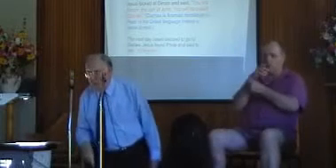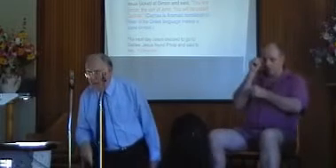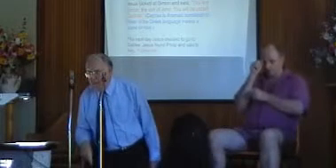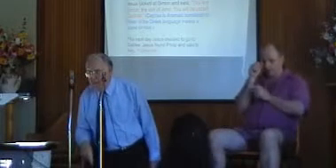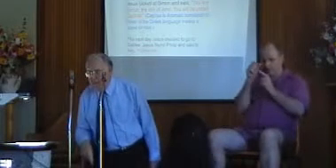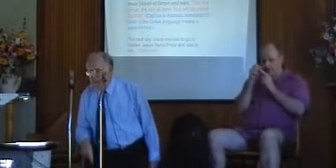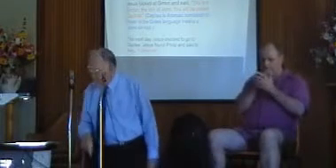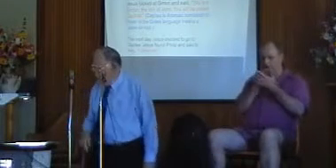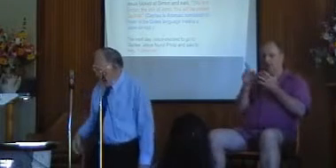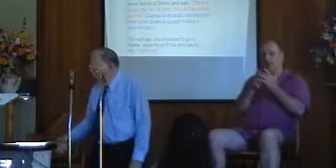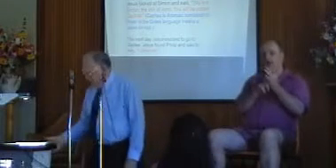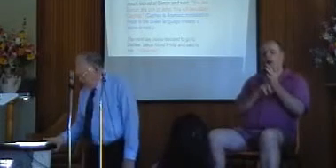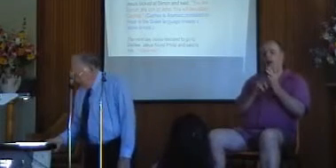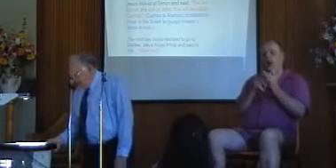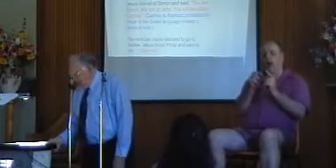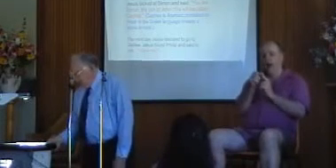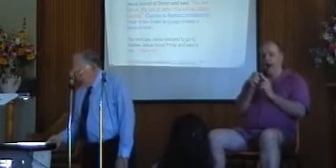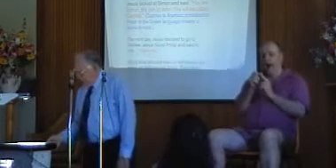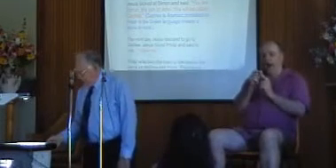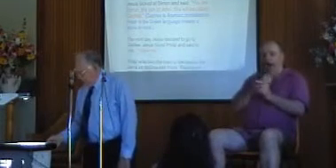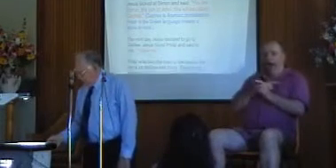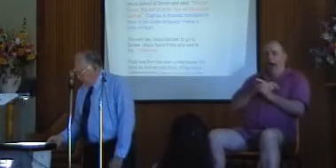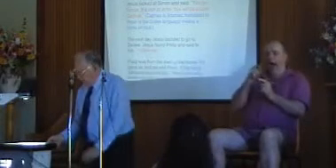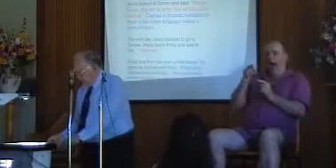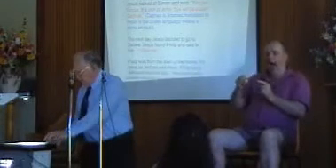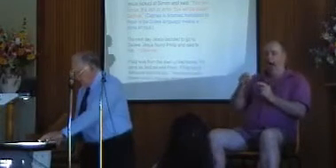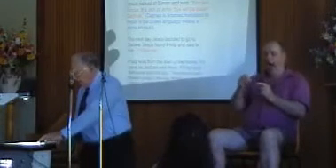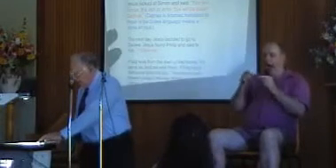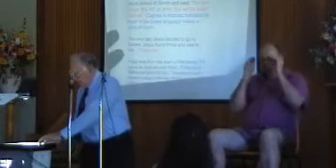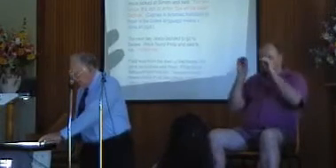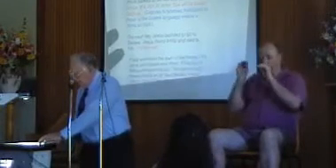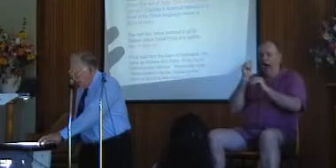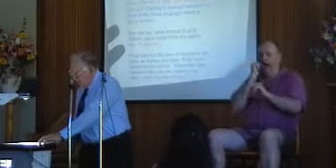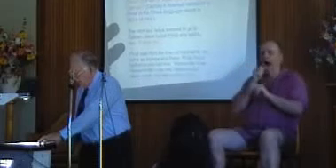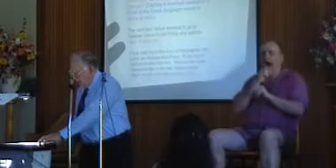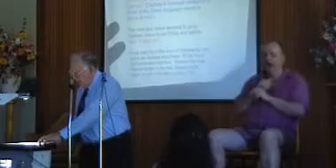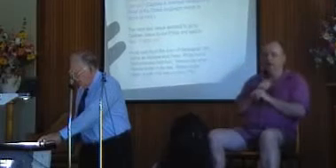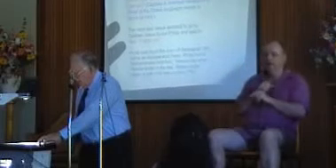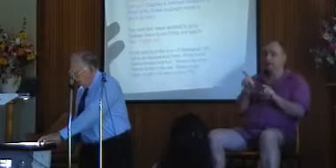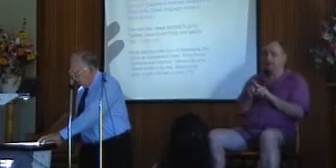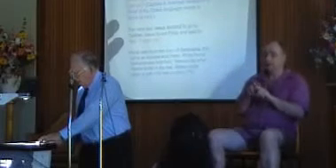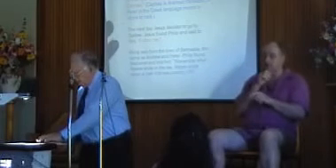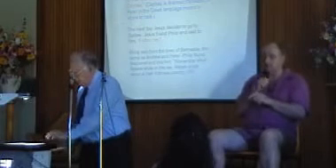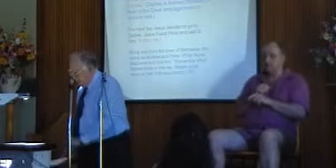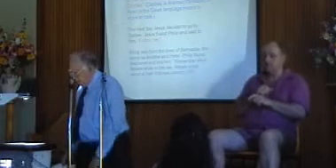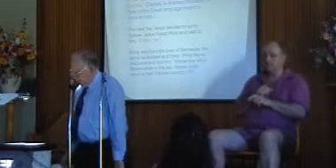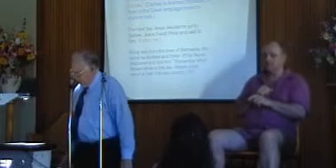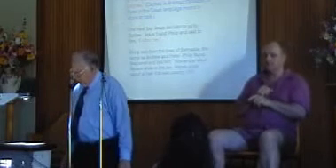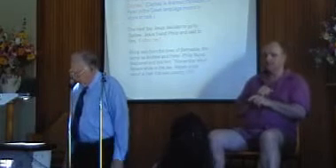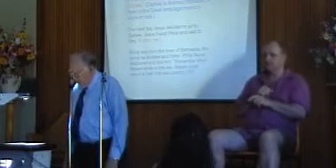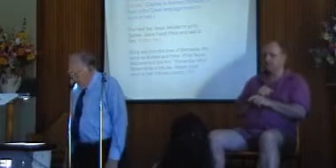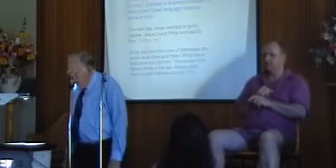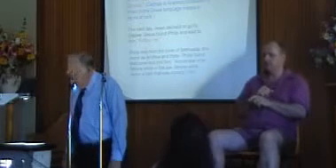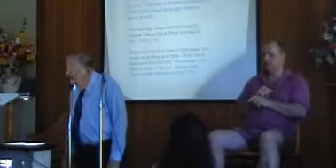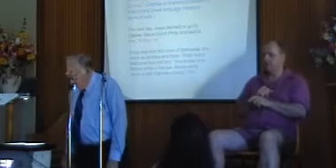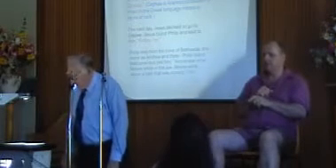"Follow me." Philip was from the town of Bethsaida, the same as Andrew and Peter.